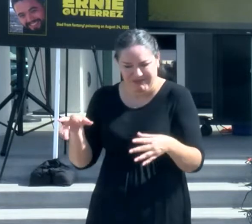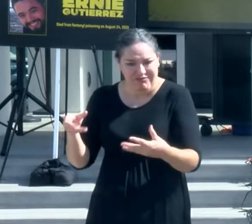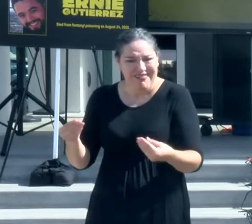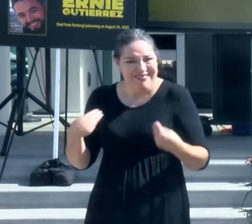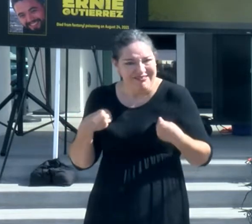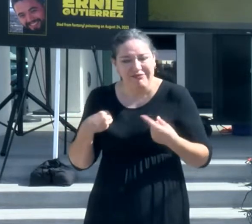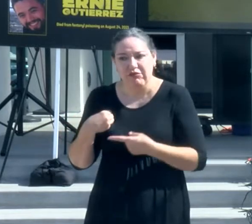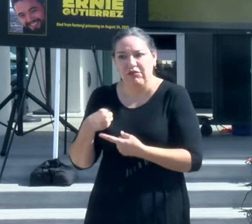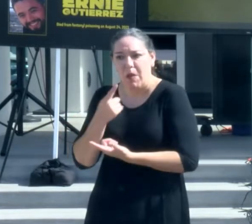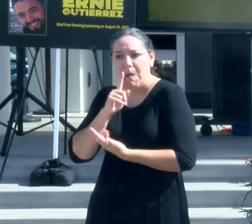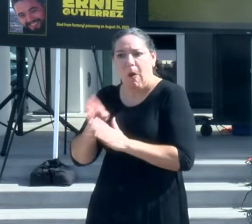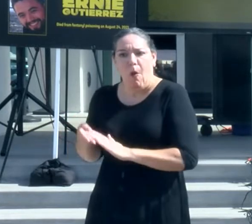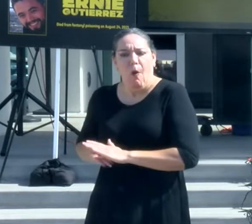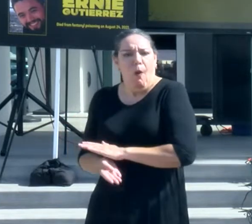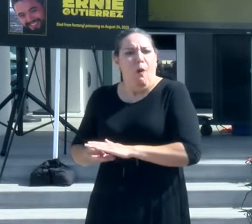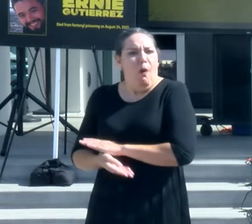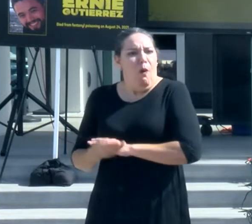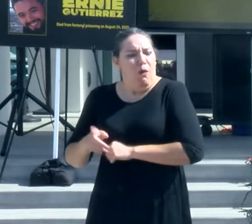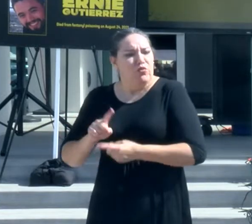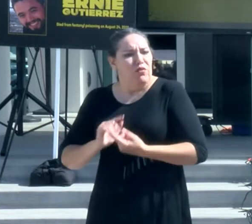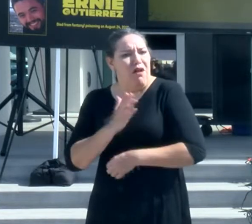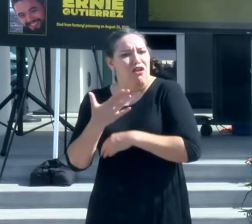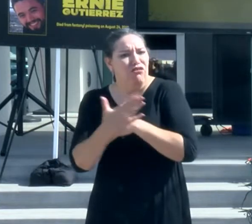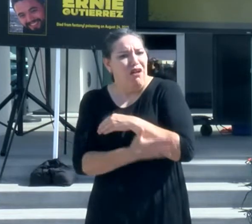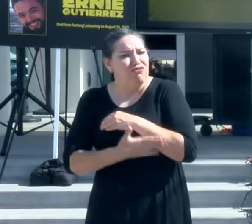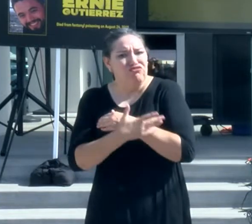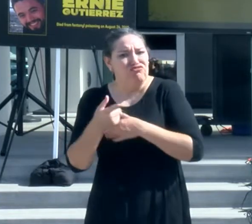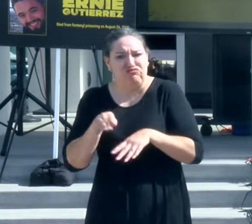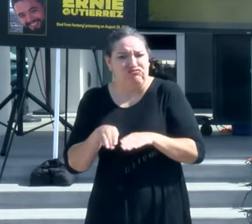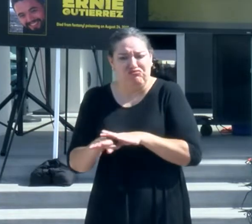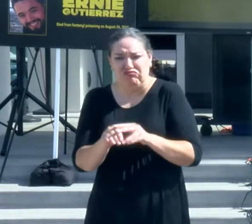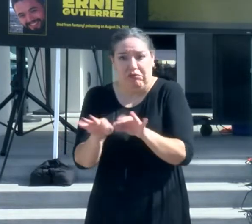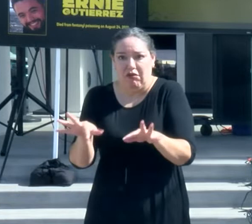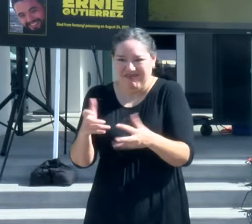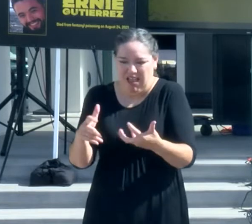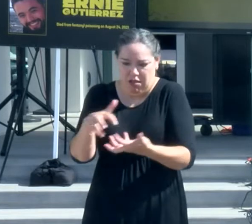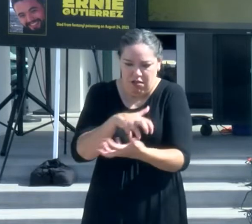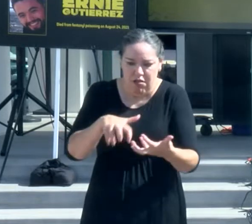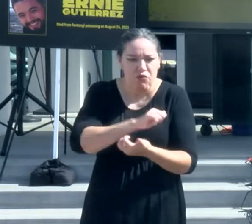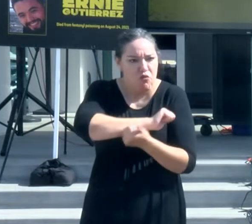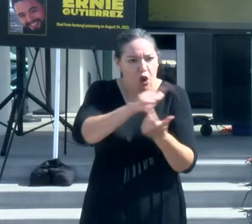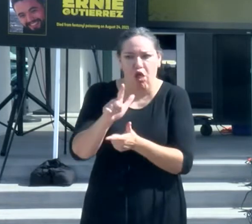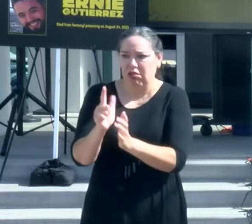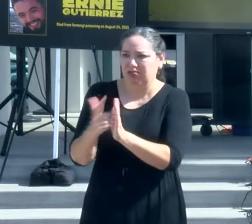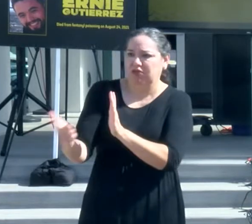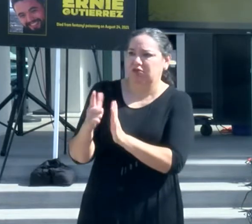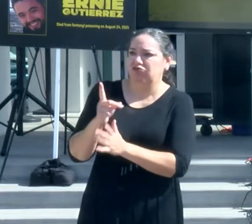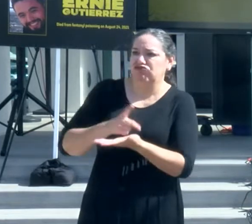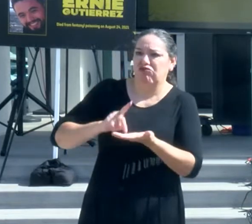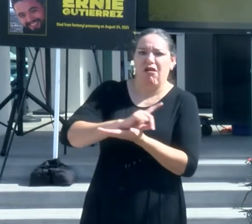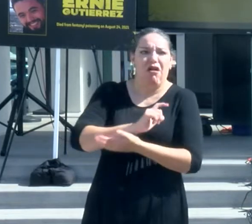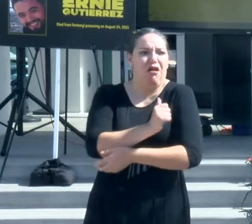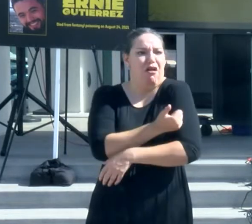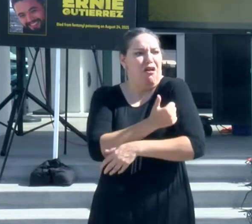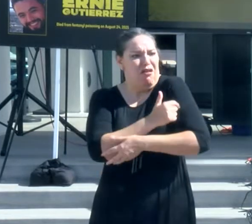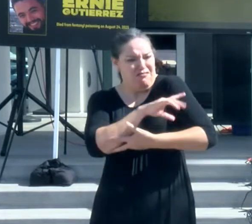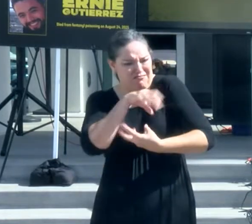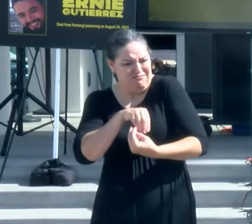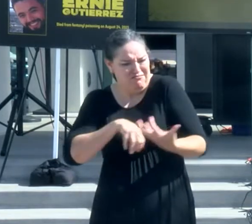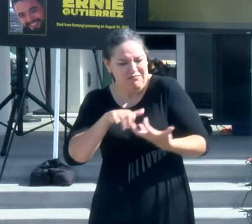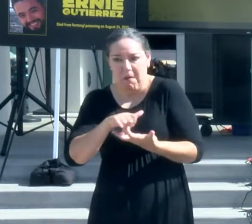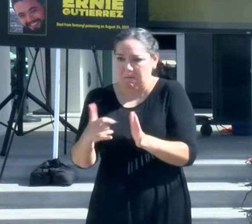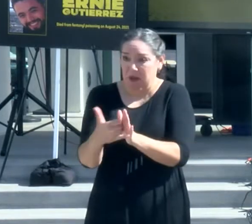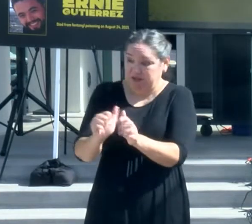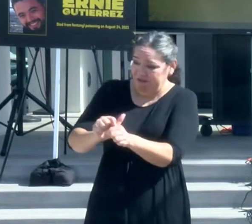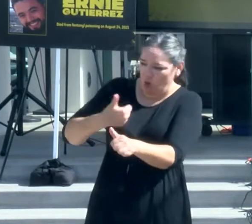Fentanyl is smuggled into our country and finding its way into all illicit drugs. It's impossible to avoid fentanyl. We